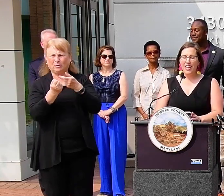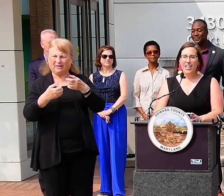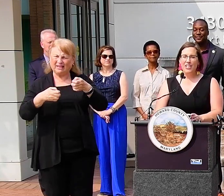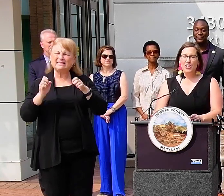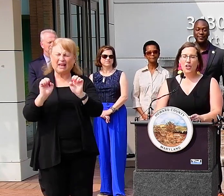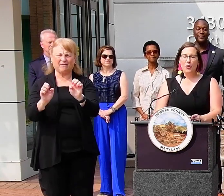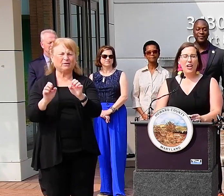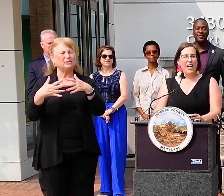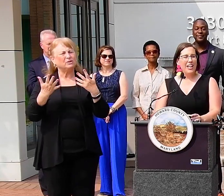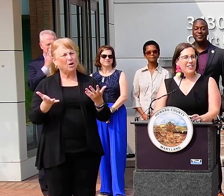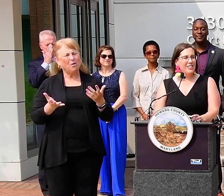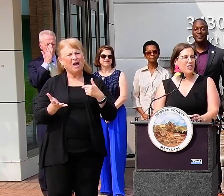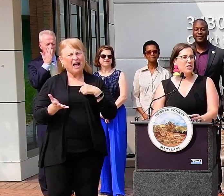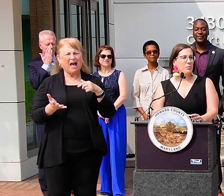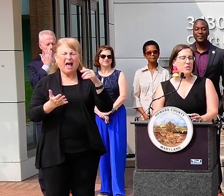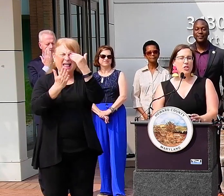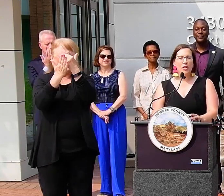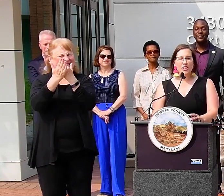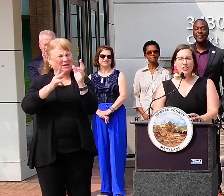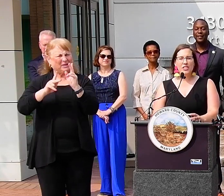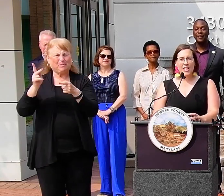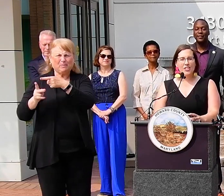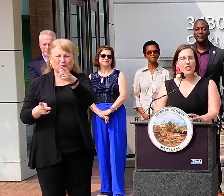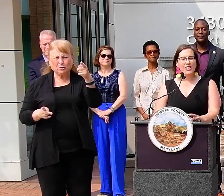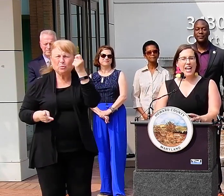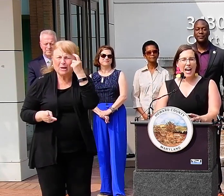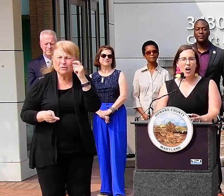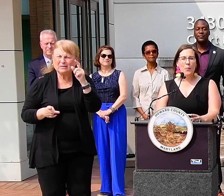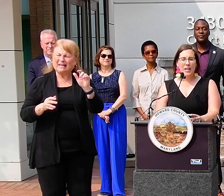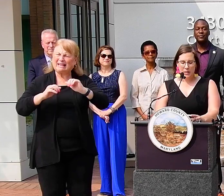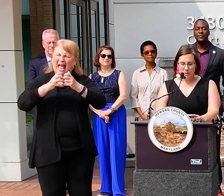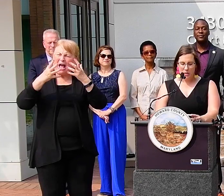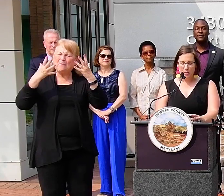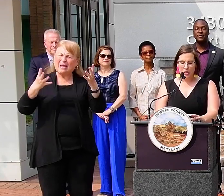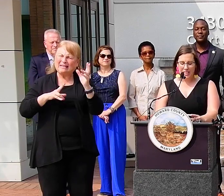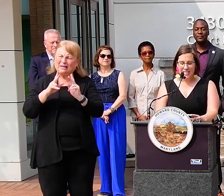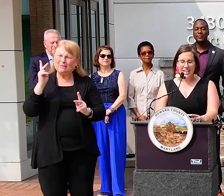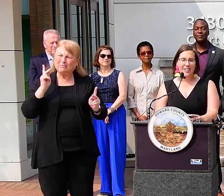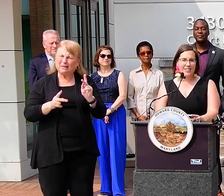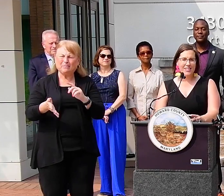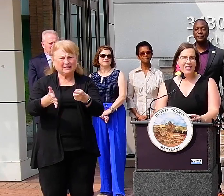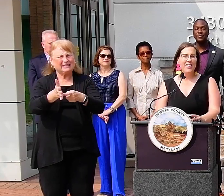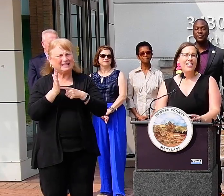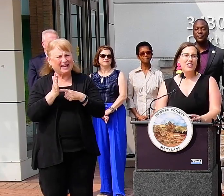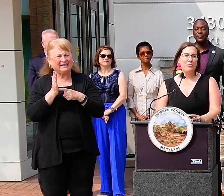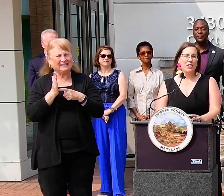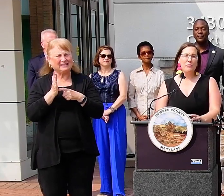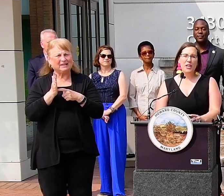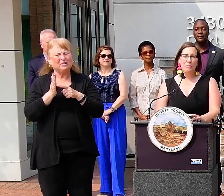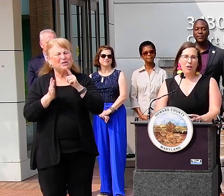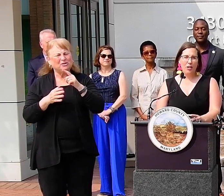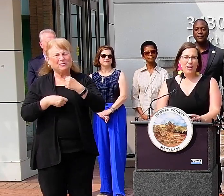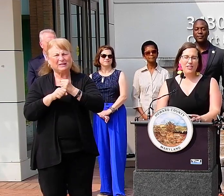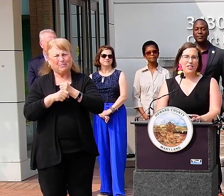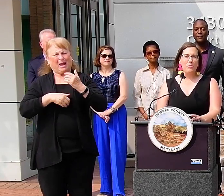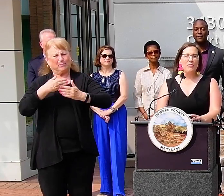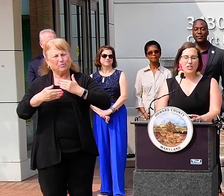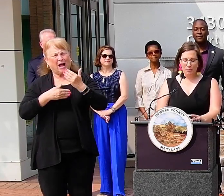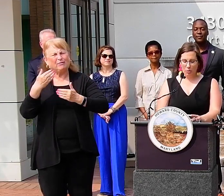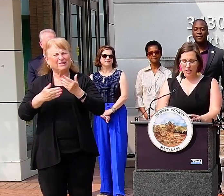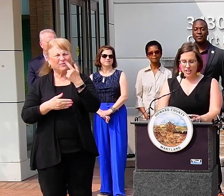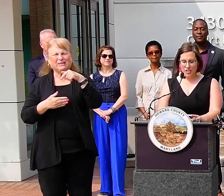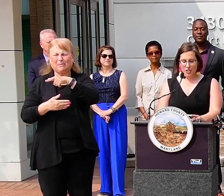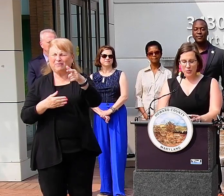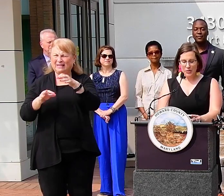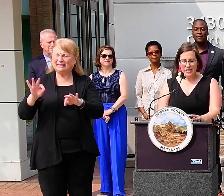effort. And so I list all these people so you understand just how many people it takes to really make progress on some of